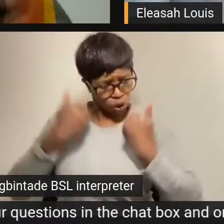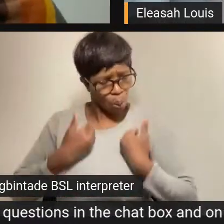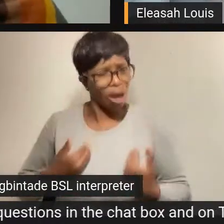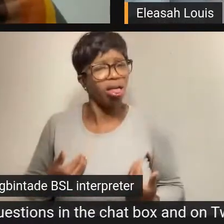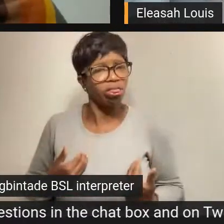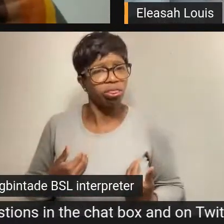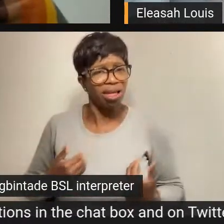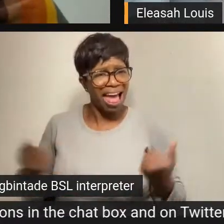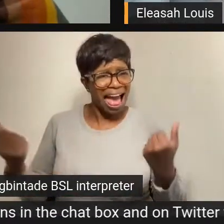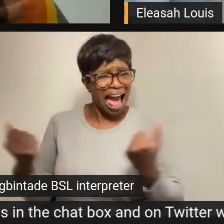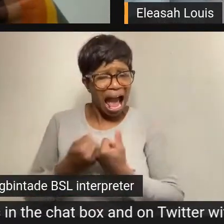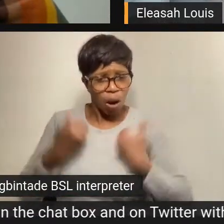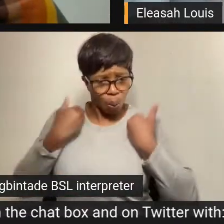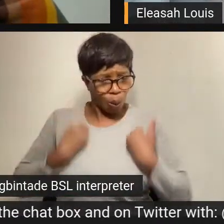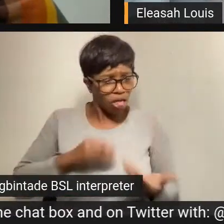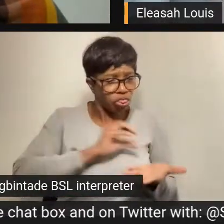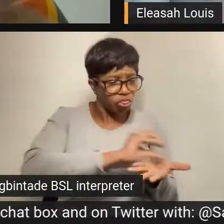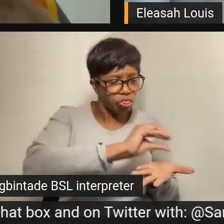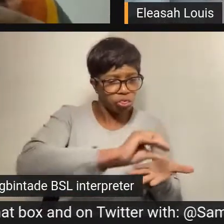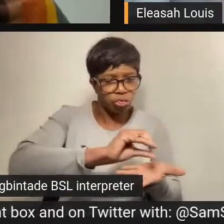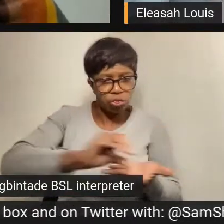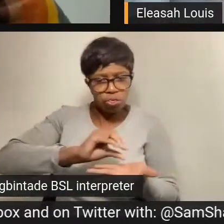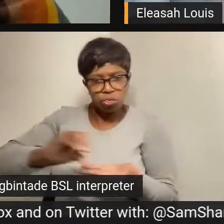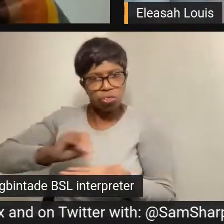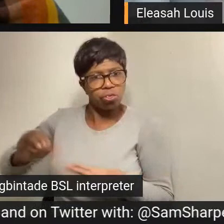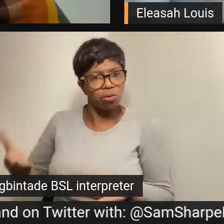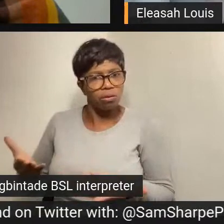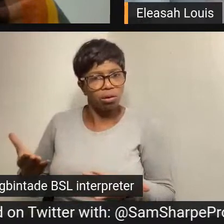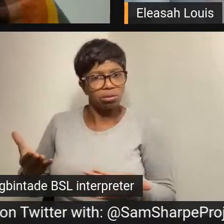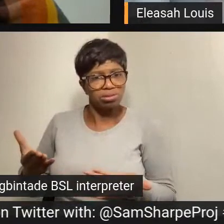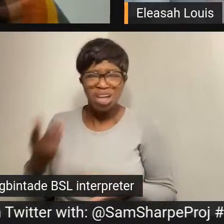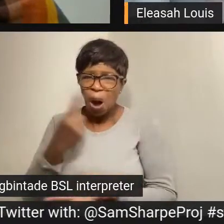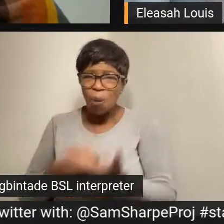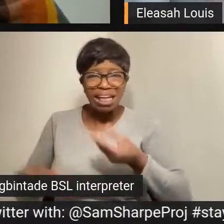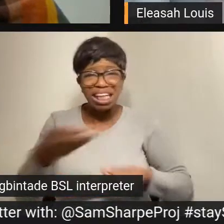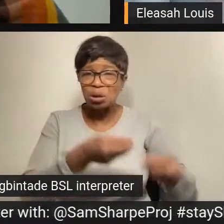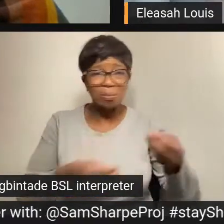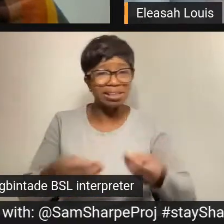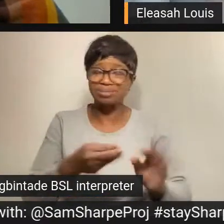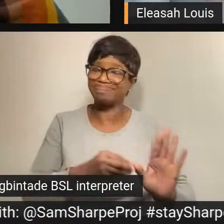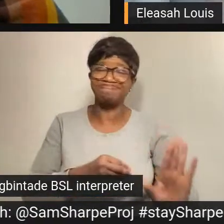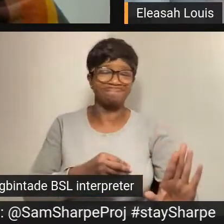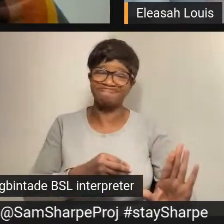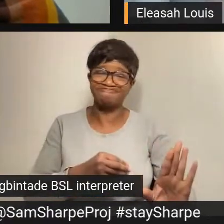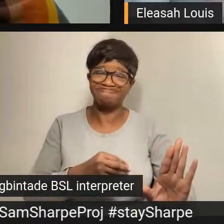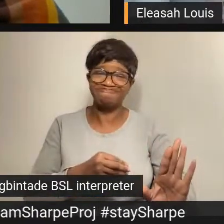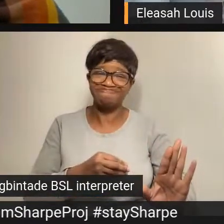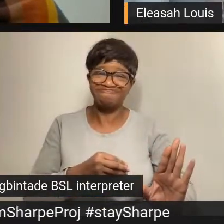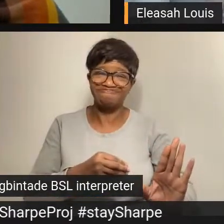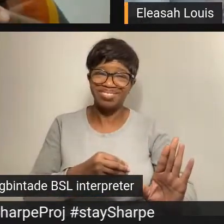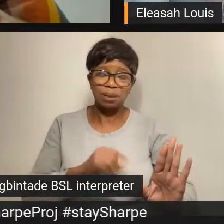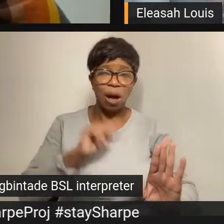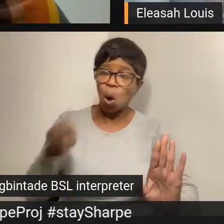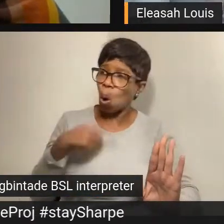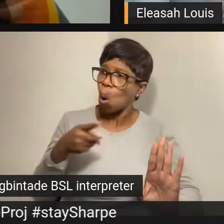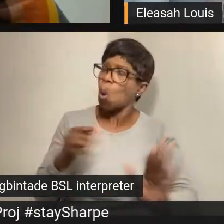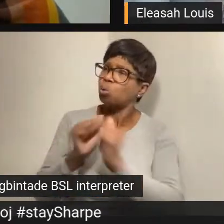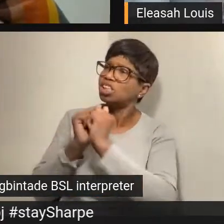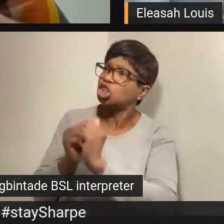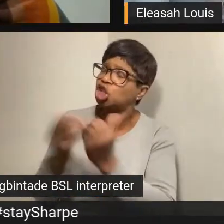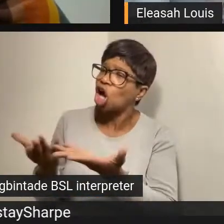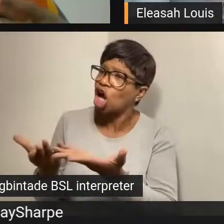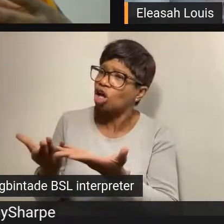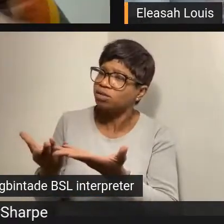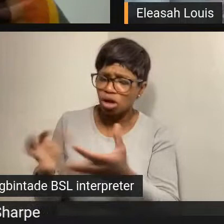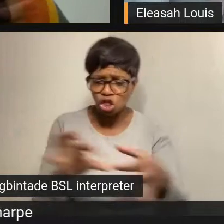to redistribute wealth? It's not just about economics. It's about who is worthy and who is deserving and